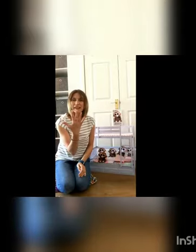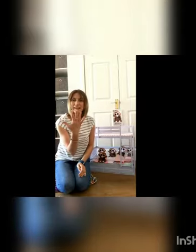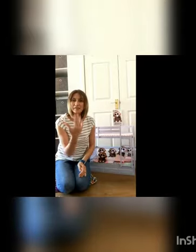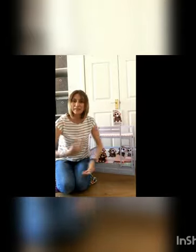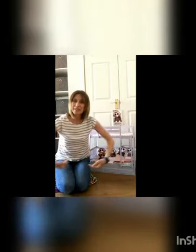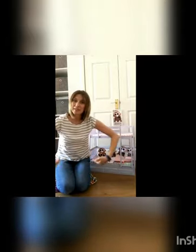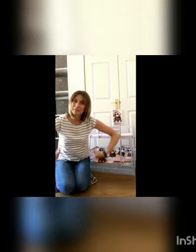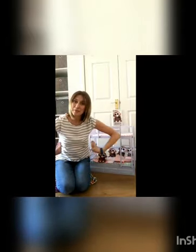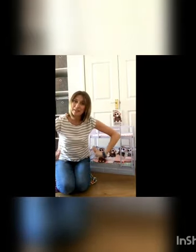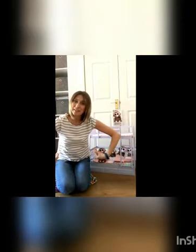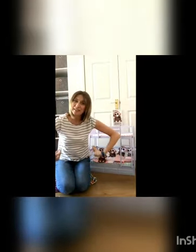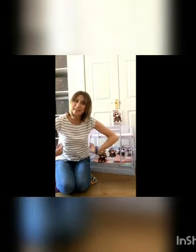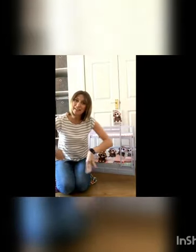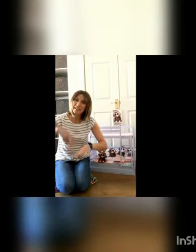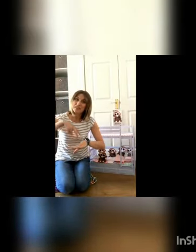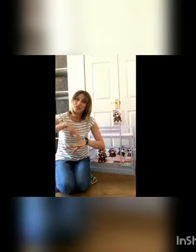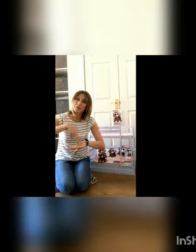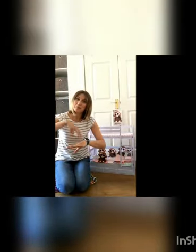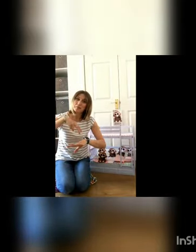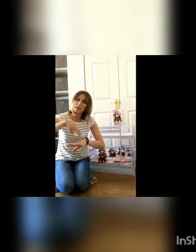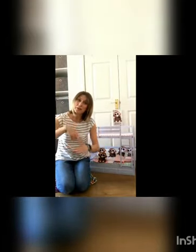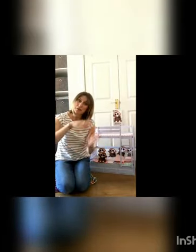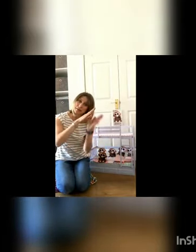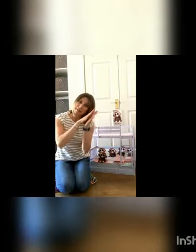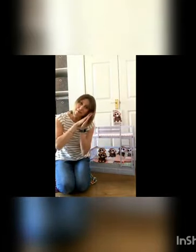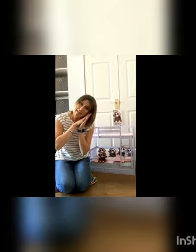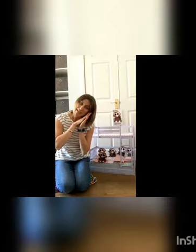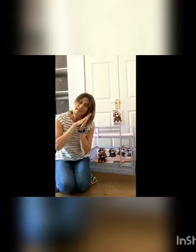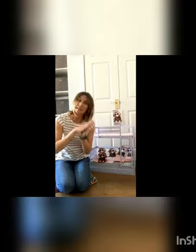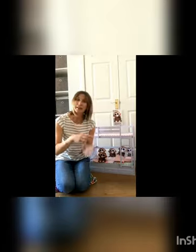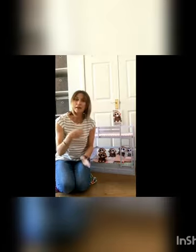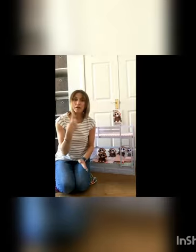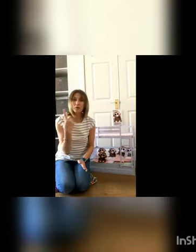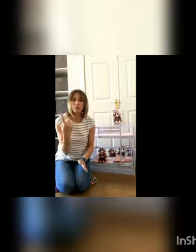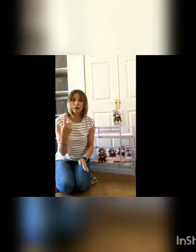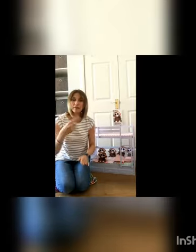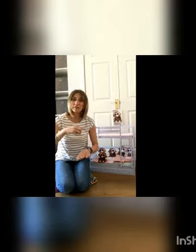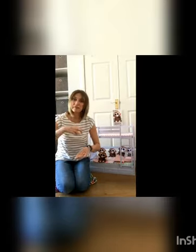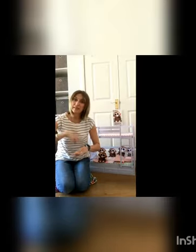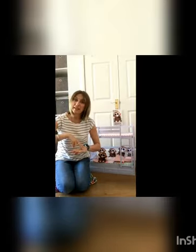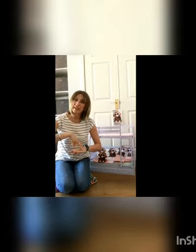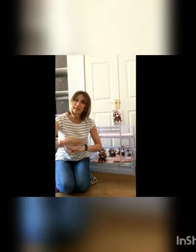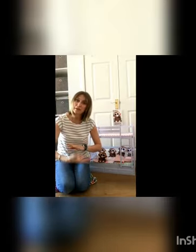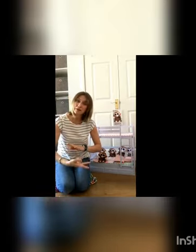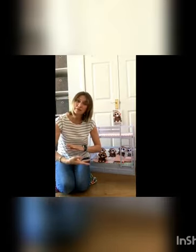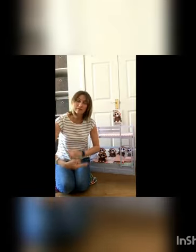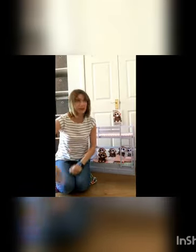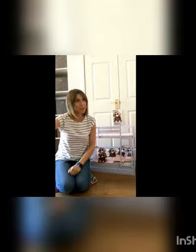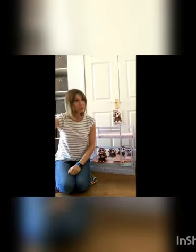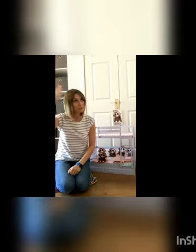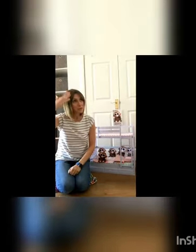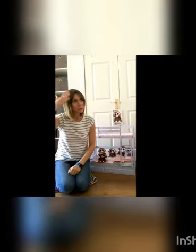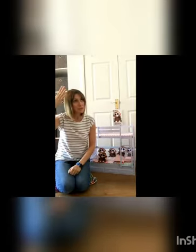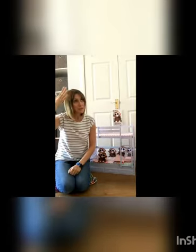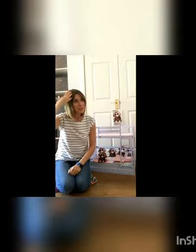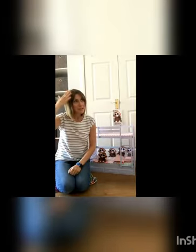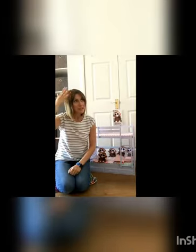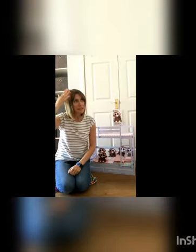Five little monkeys jumping on the bed. One fell off and bumped his